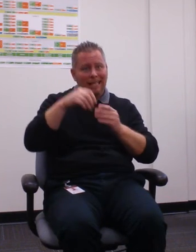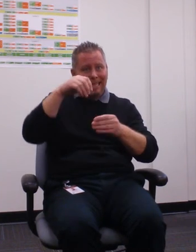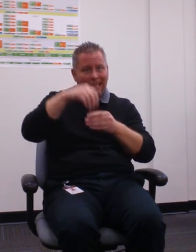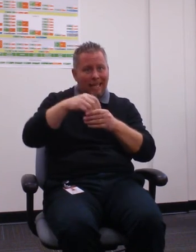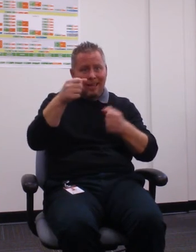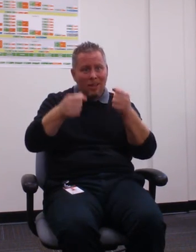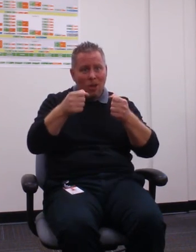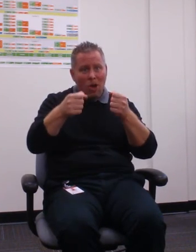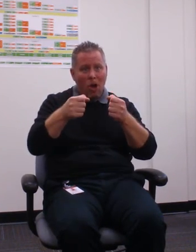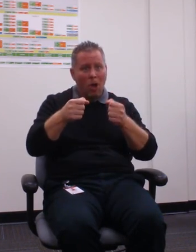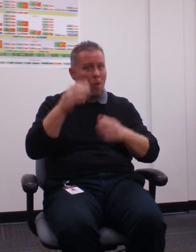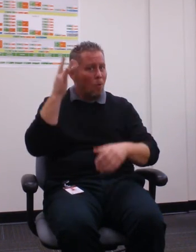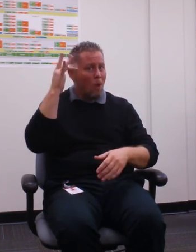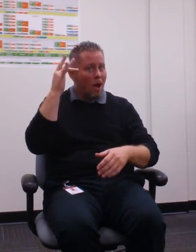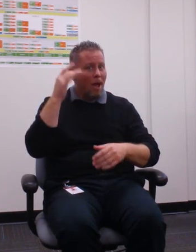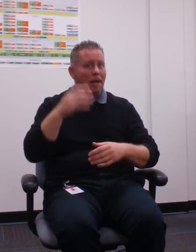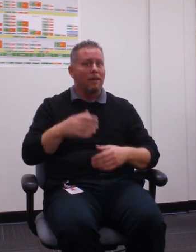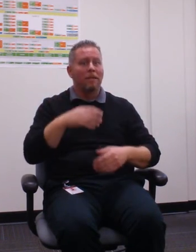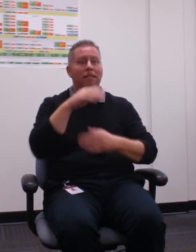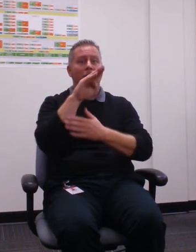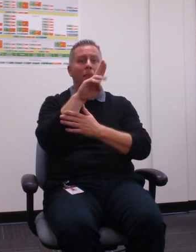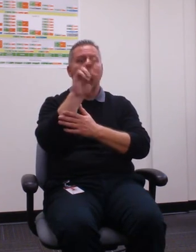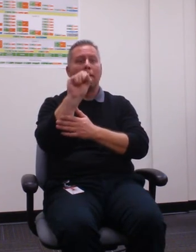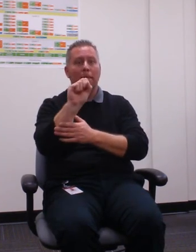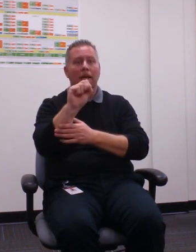It keeps the bus active.